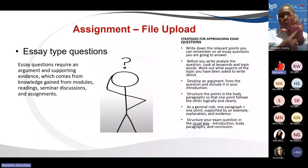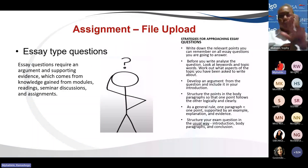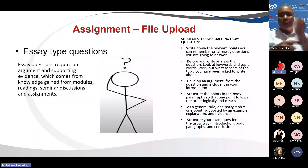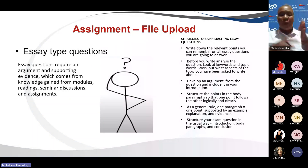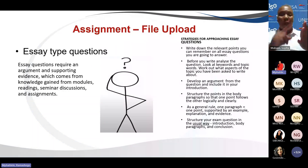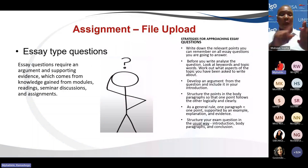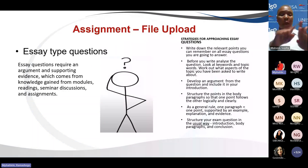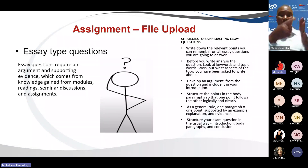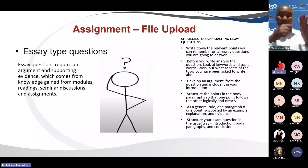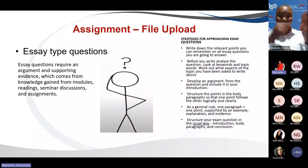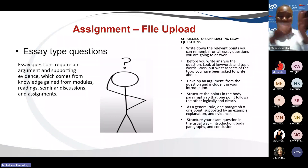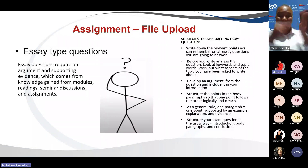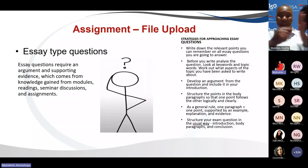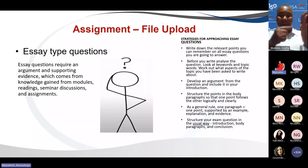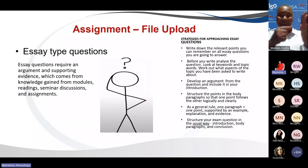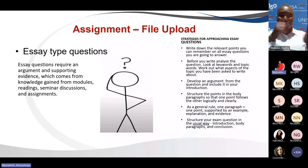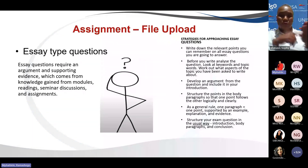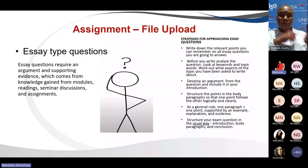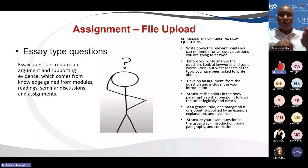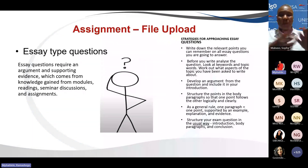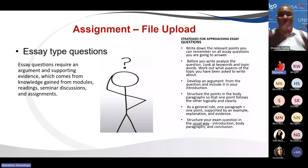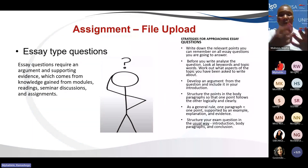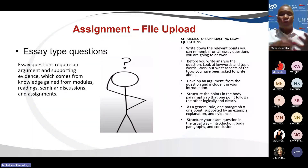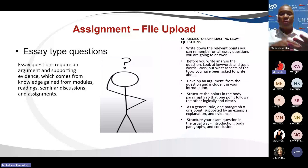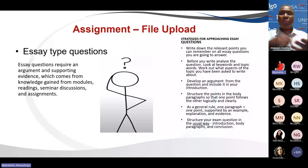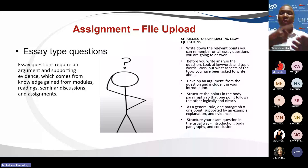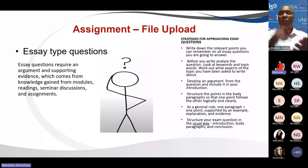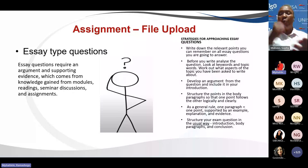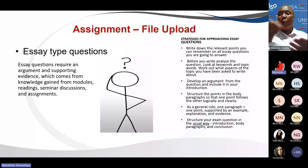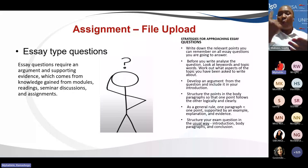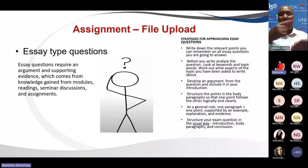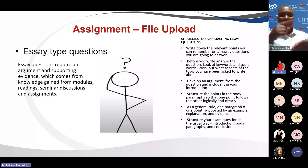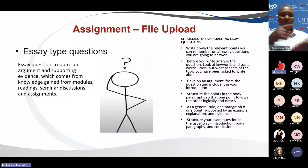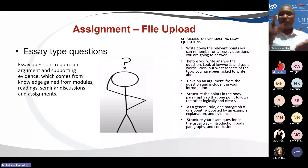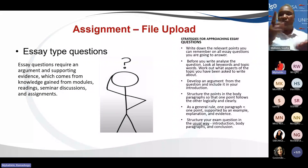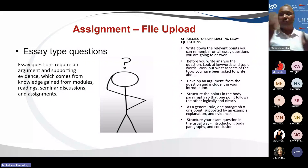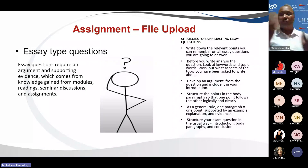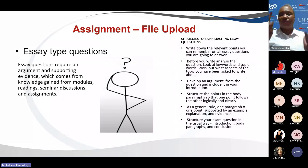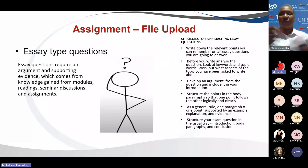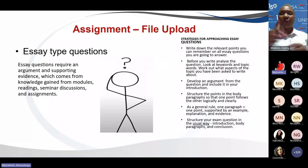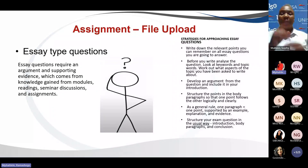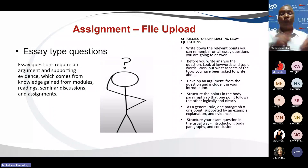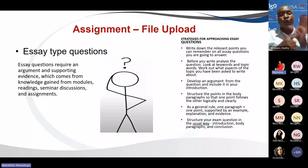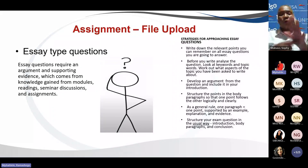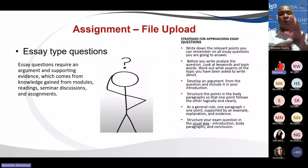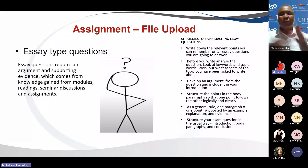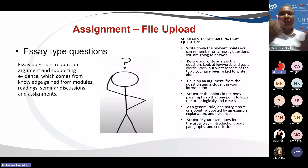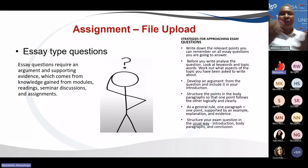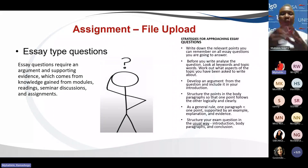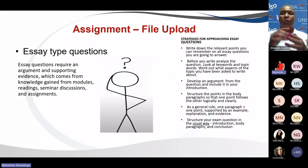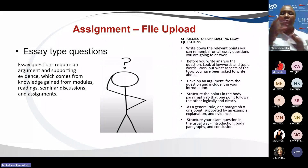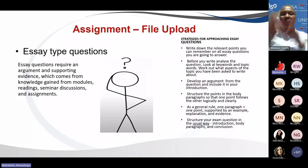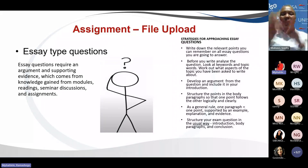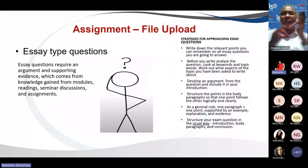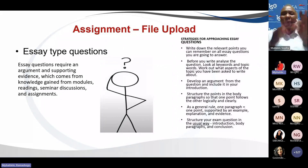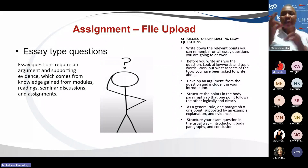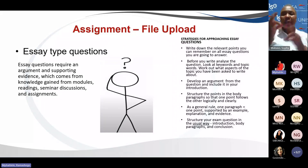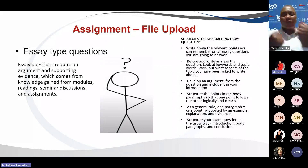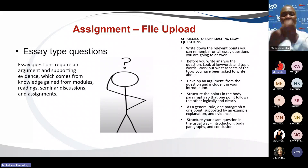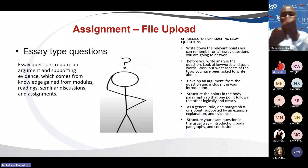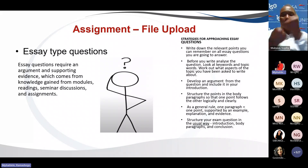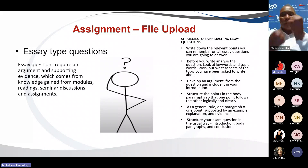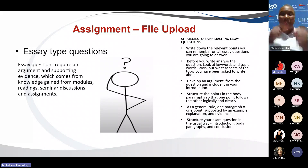that is relevant, it can be 1 mark for you. And now to show that you have elaborated, you have supported